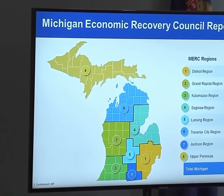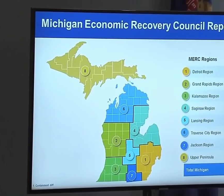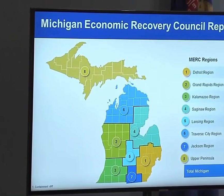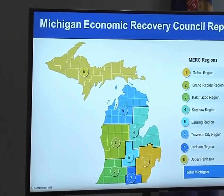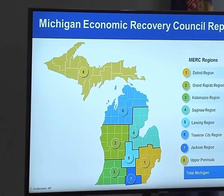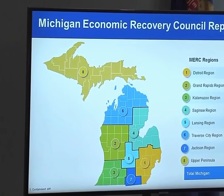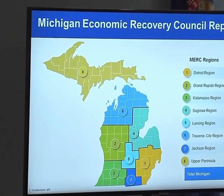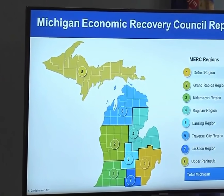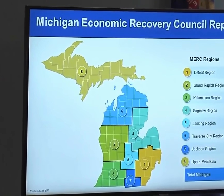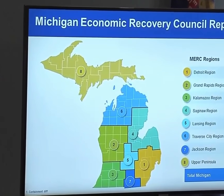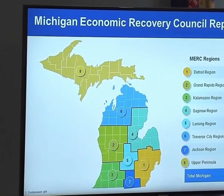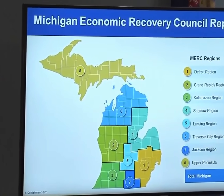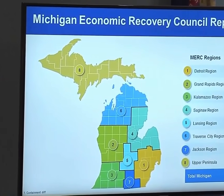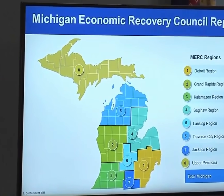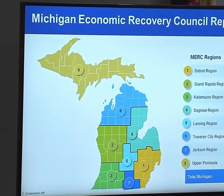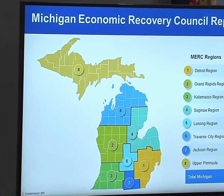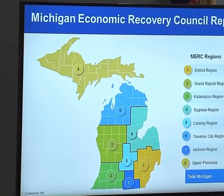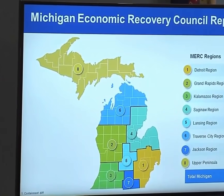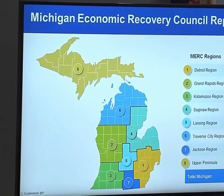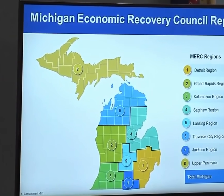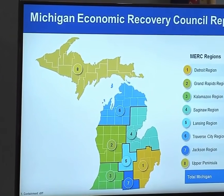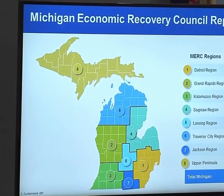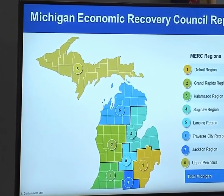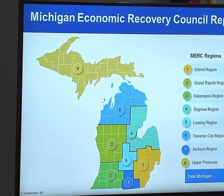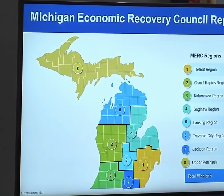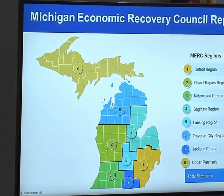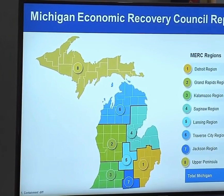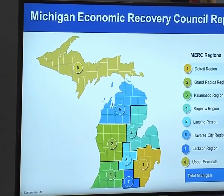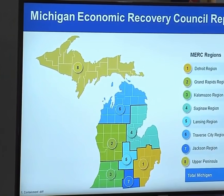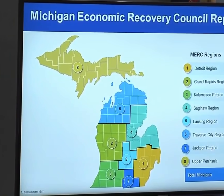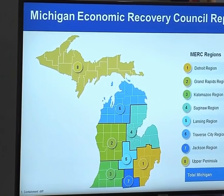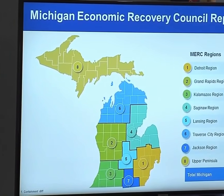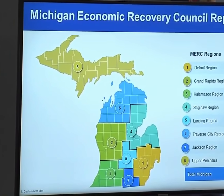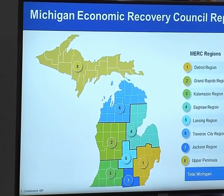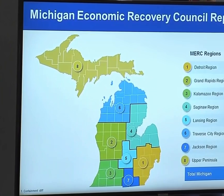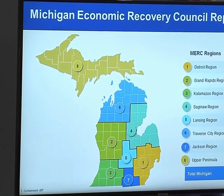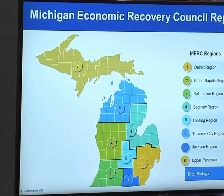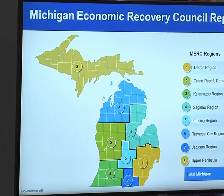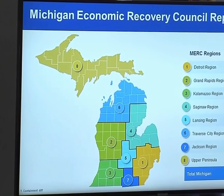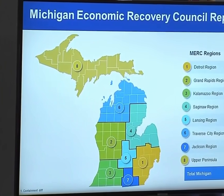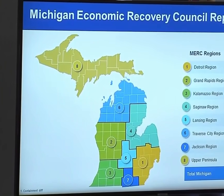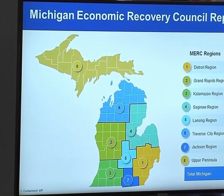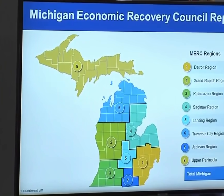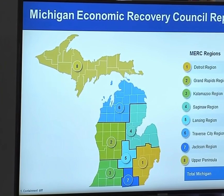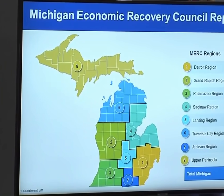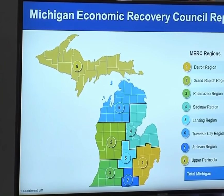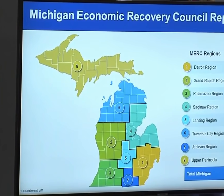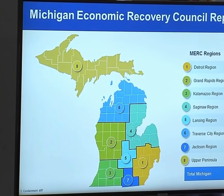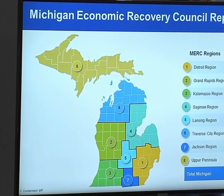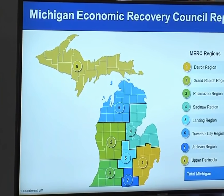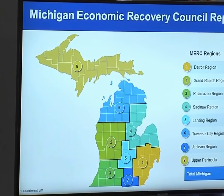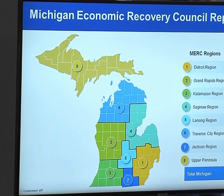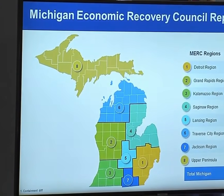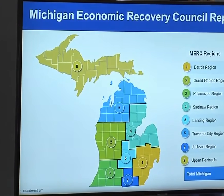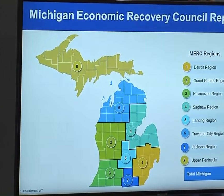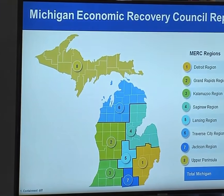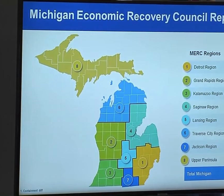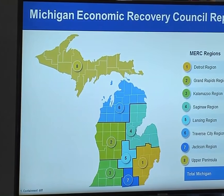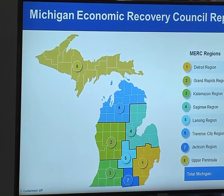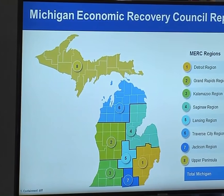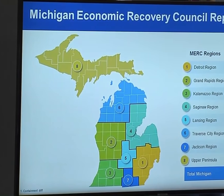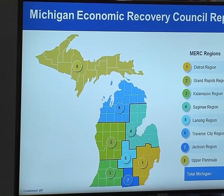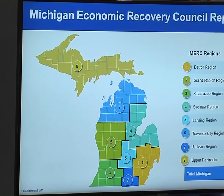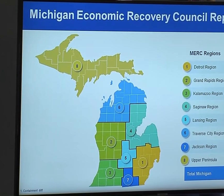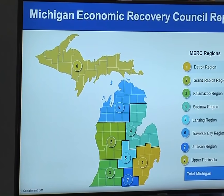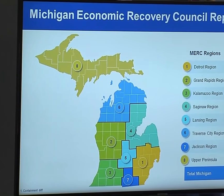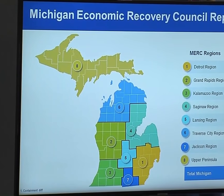were determined based on our natural labor sheds, essentially how people travel to and from work. Also,